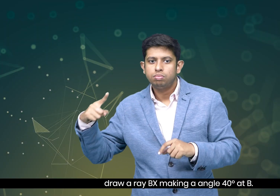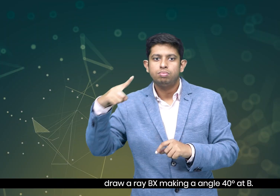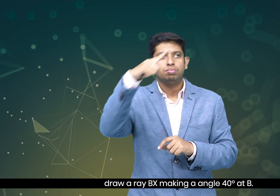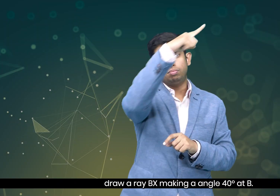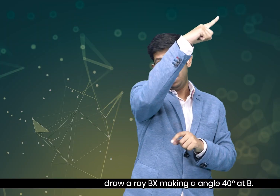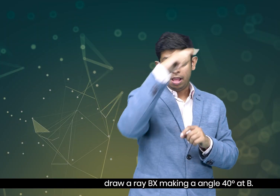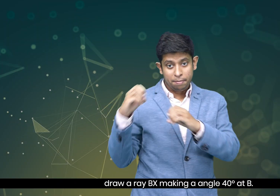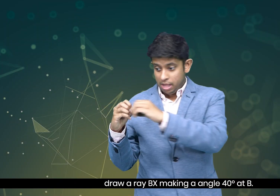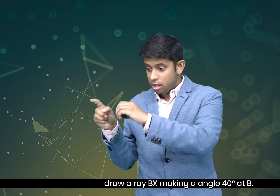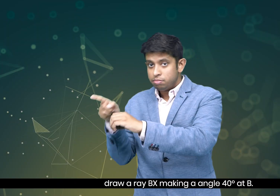B.